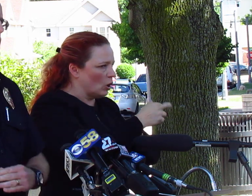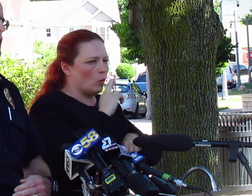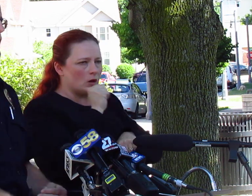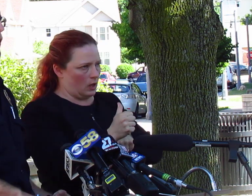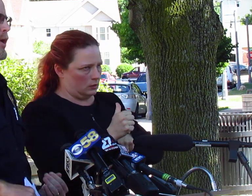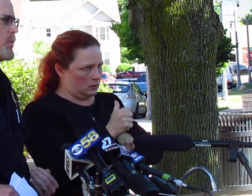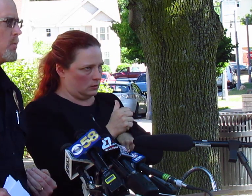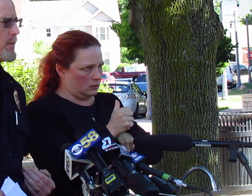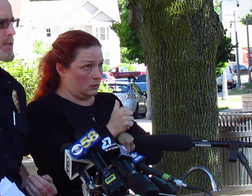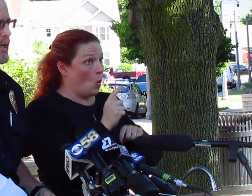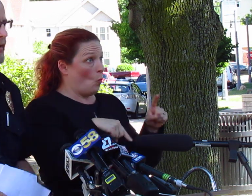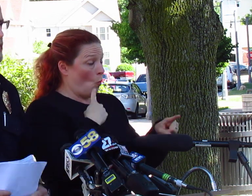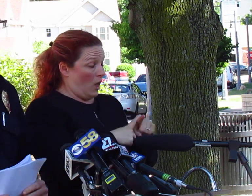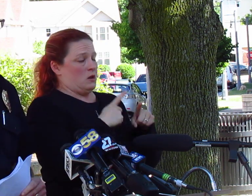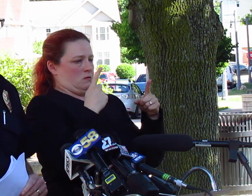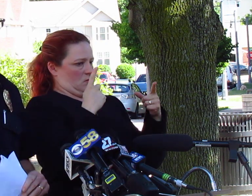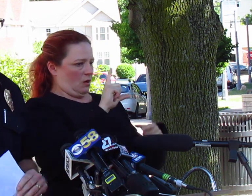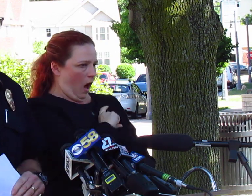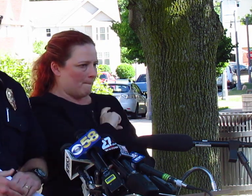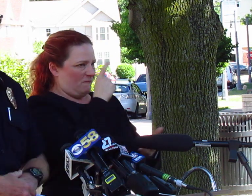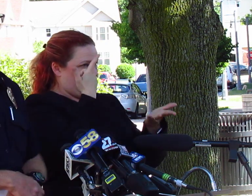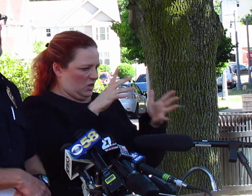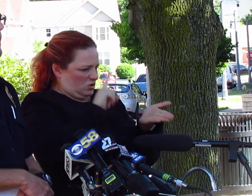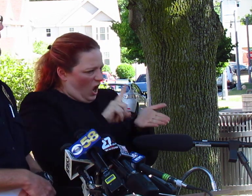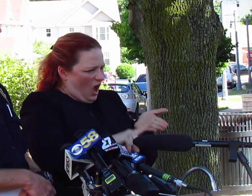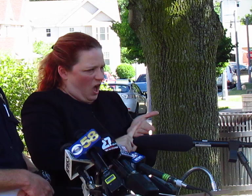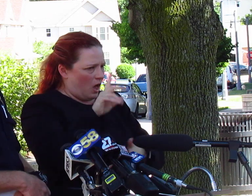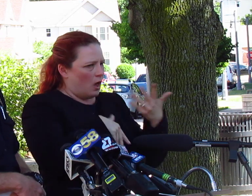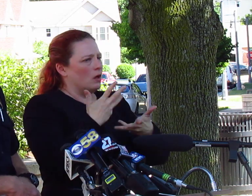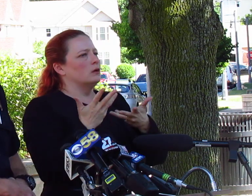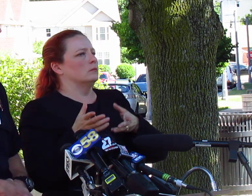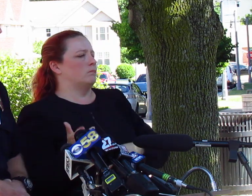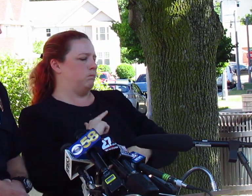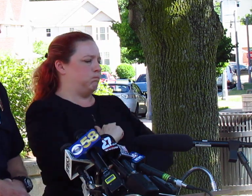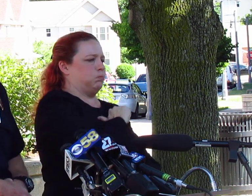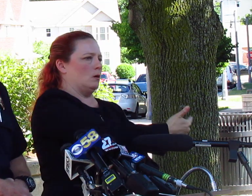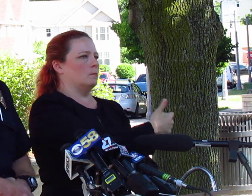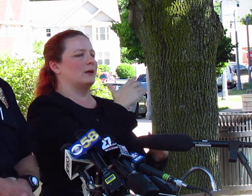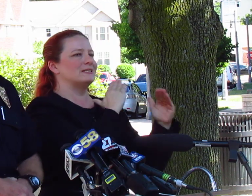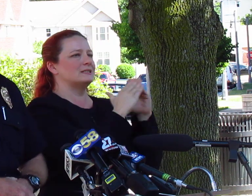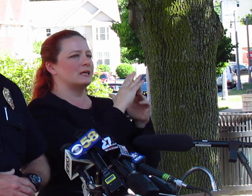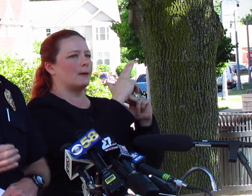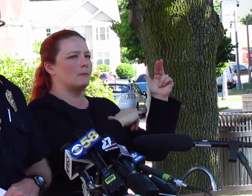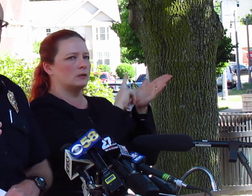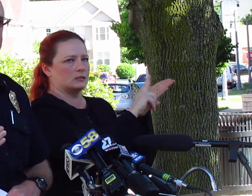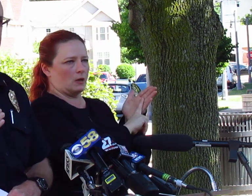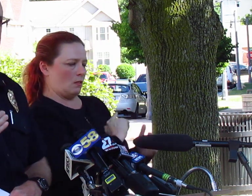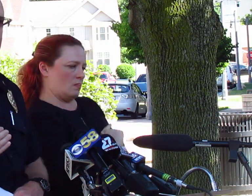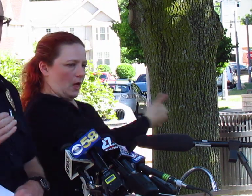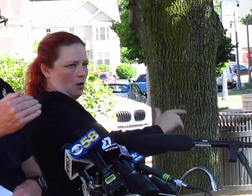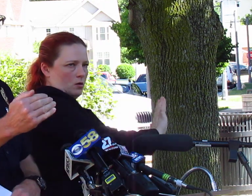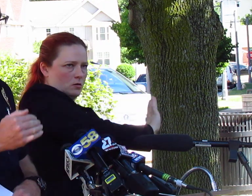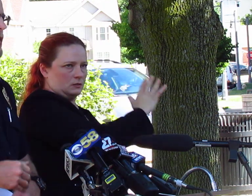that decision and we remove ourselves, that'll be turned over to our city building inspection, all right? And then they'll be making the